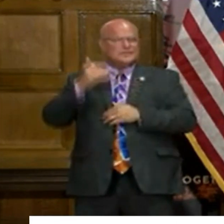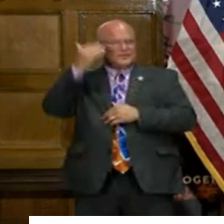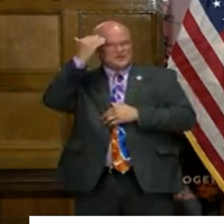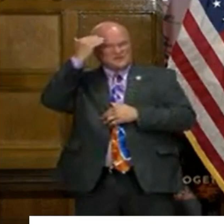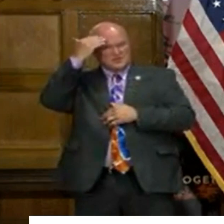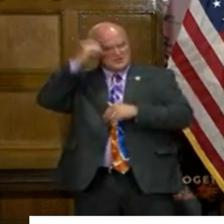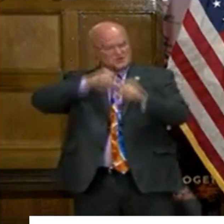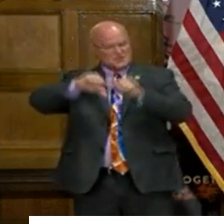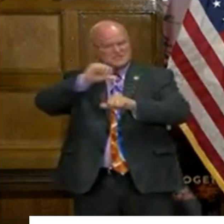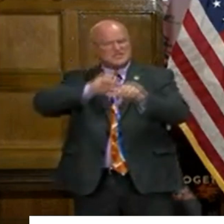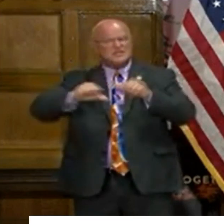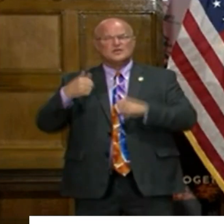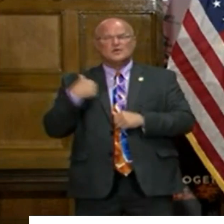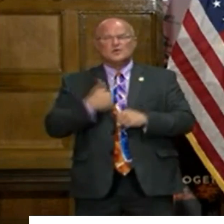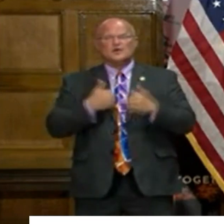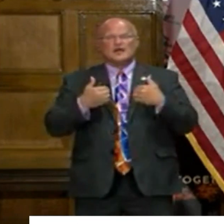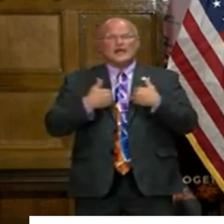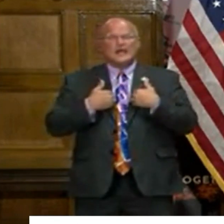is, that we're having